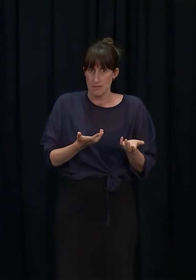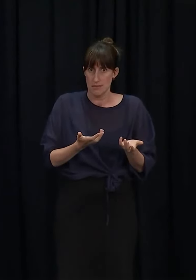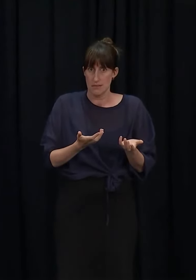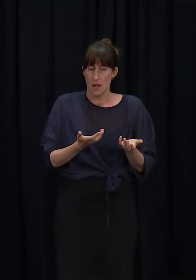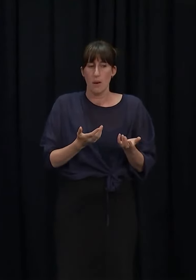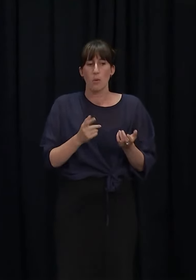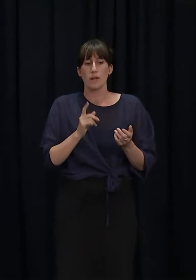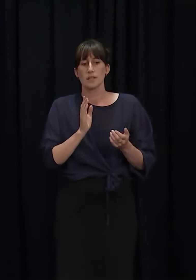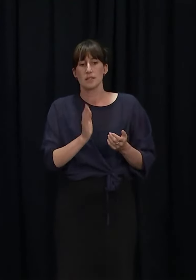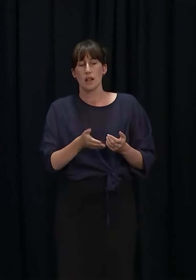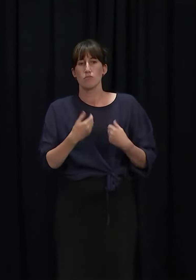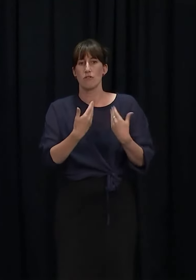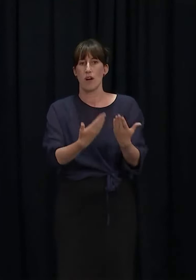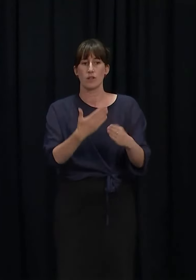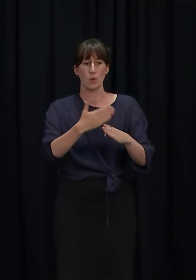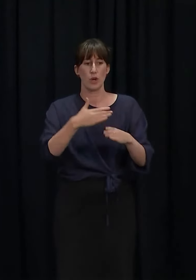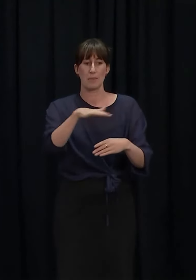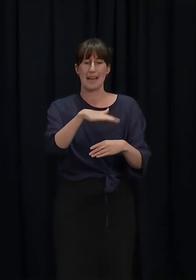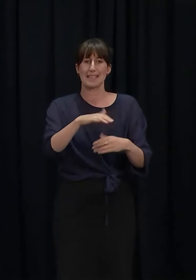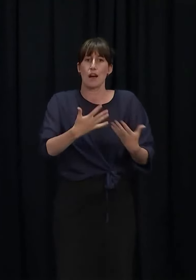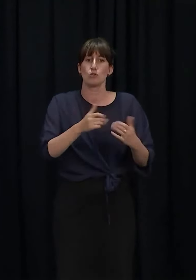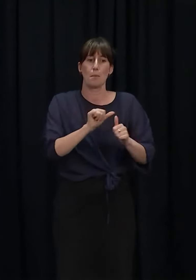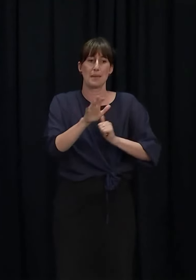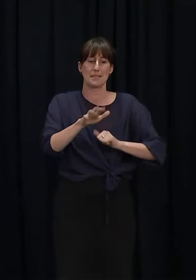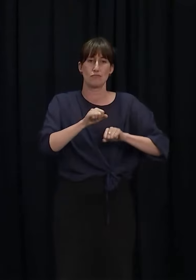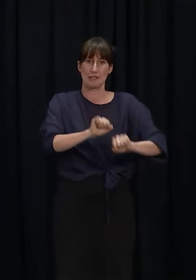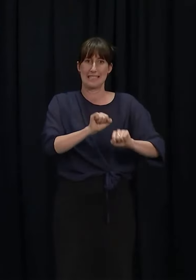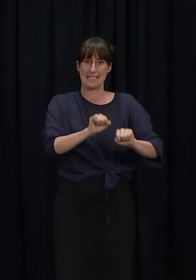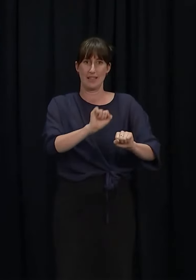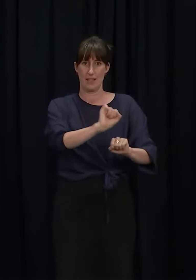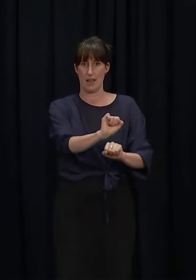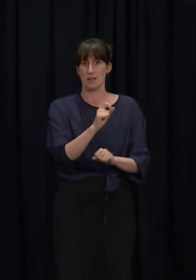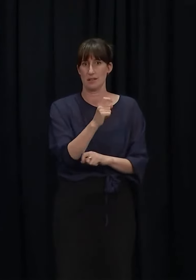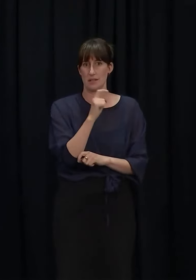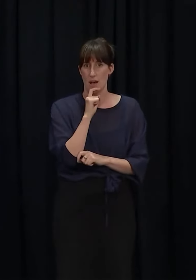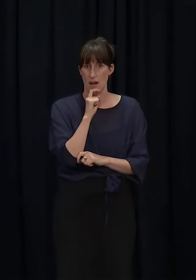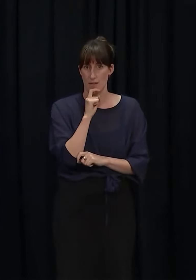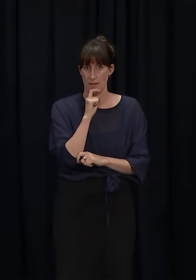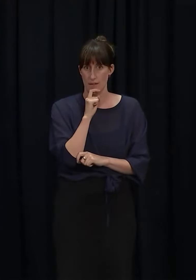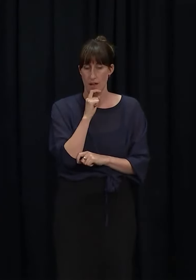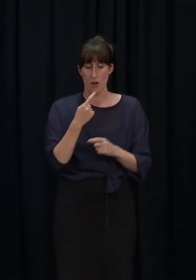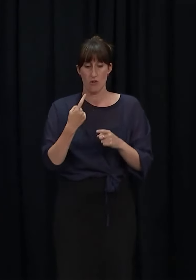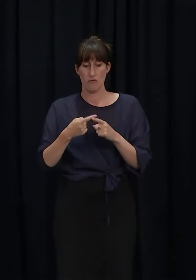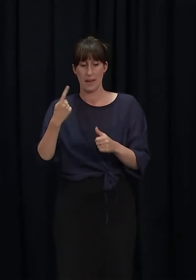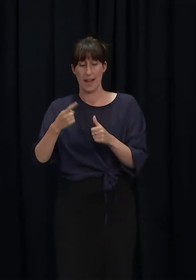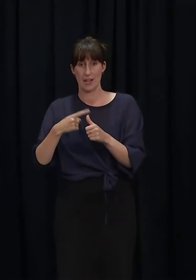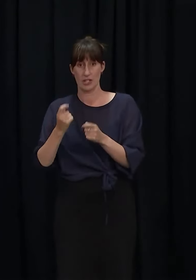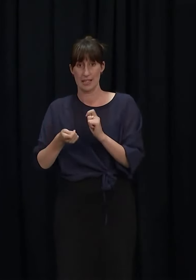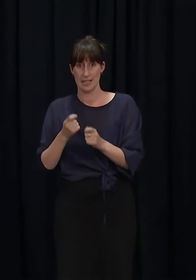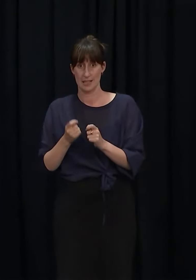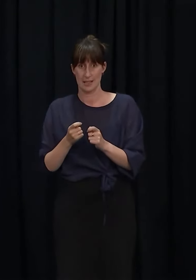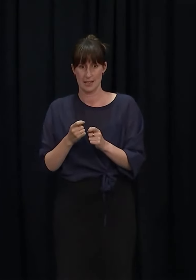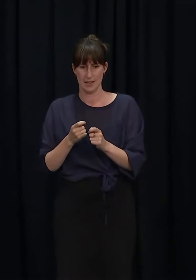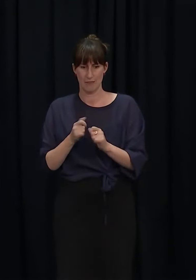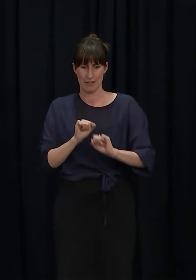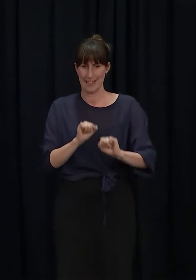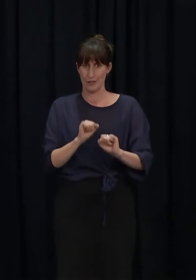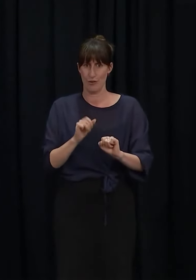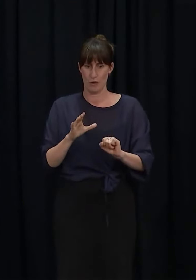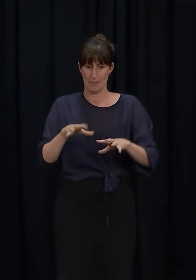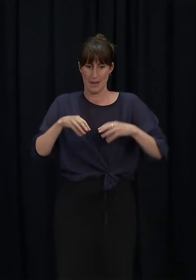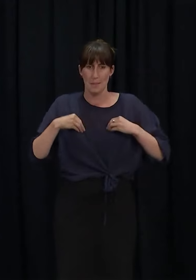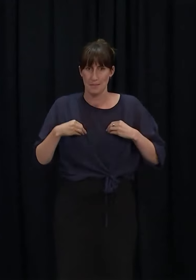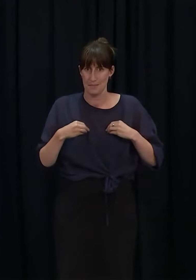advice to workplaces on how to best protect their workforce. You know, a rapid antigen test doesn't stop you from getting Omicron, but